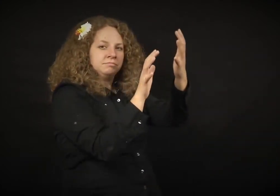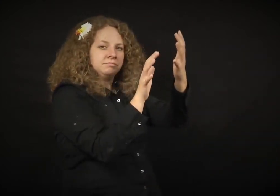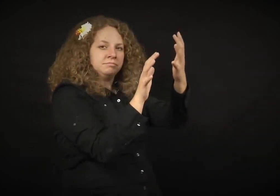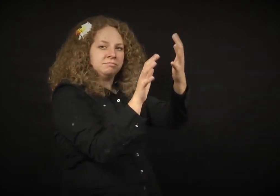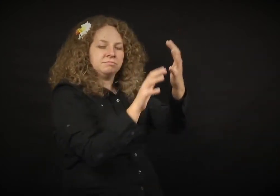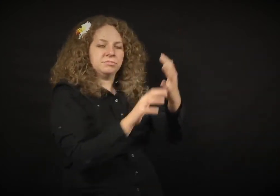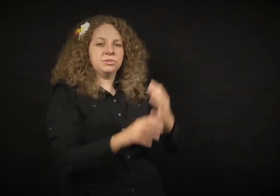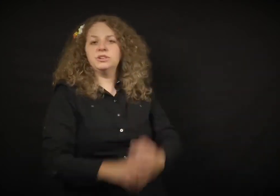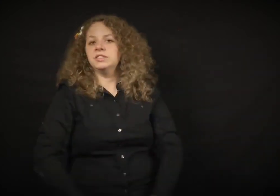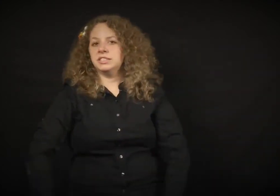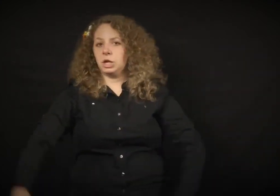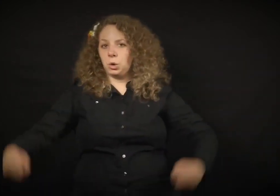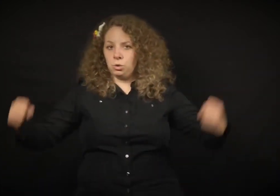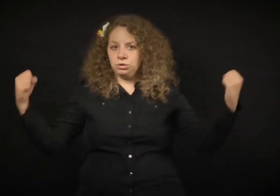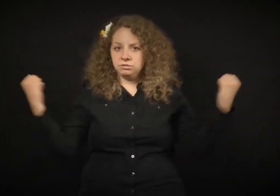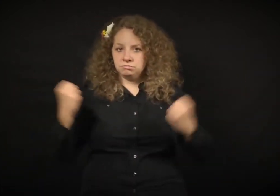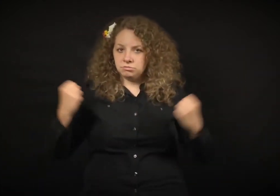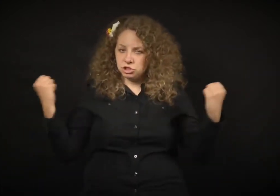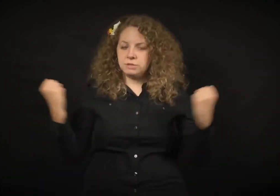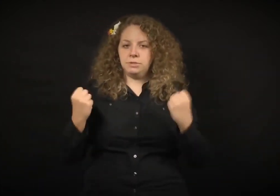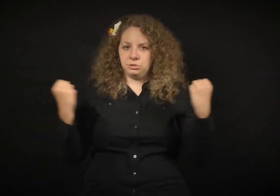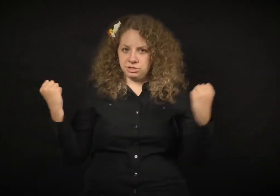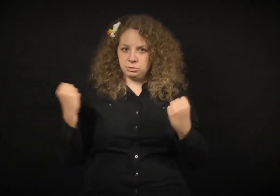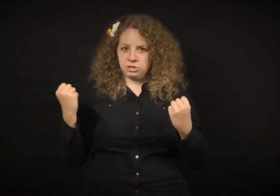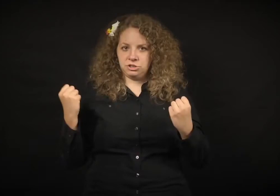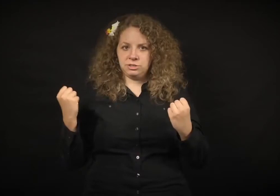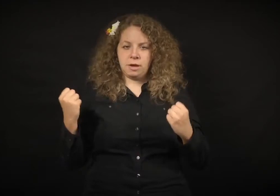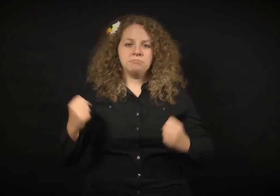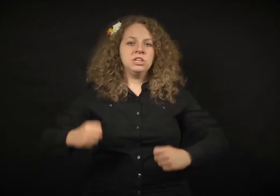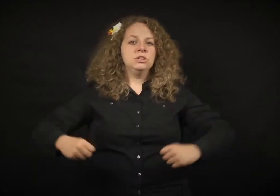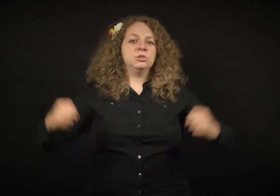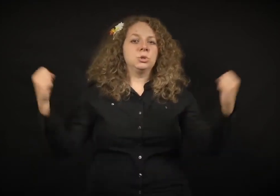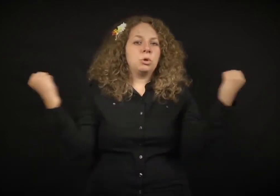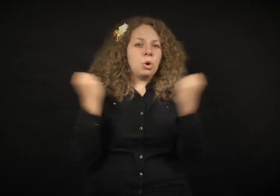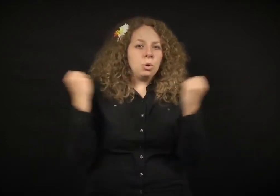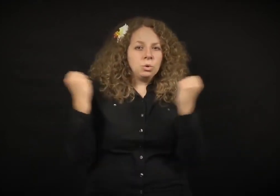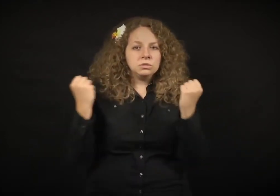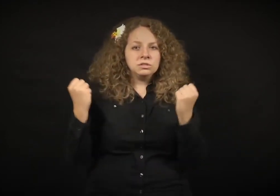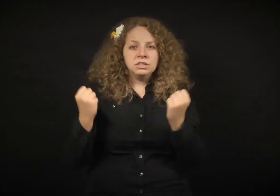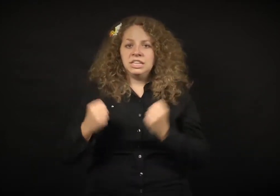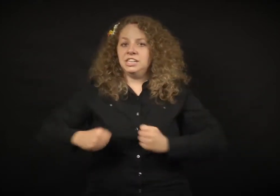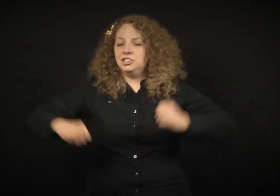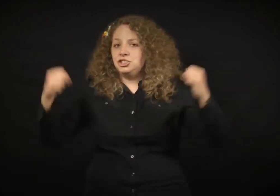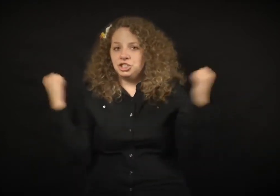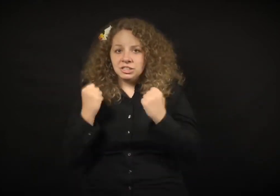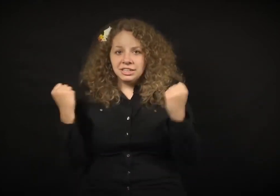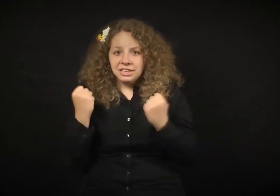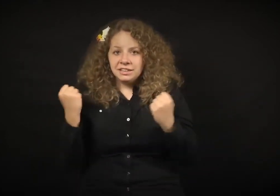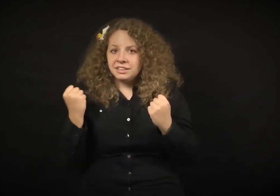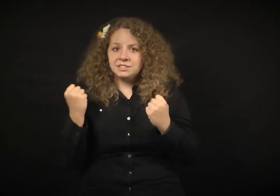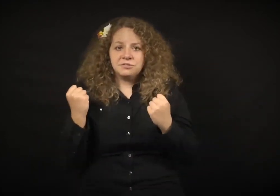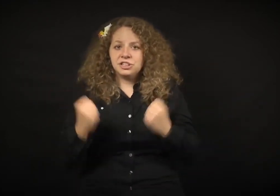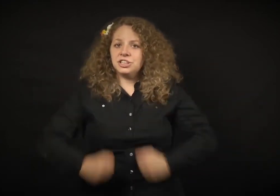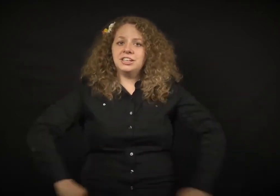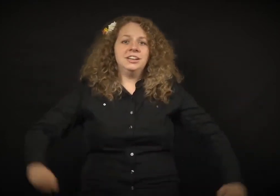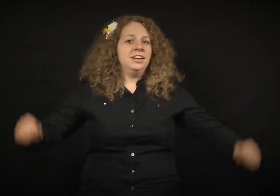You have the sign cold, which can be used as winter as well. So cold It's chilly, it's frigid,